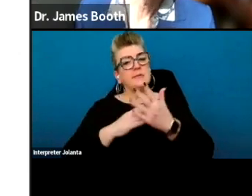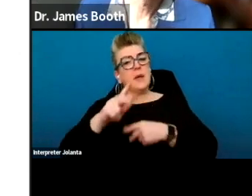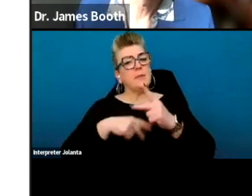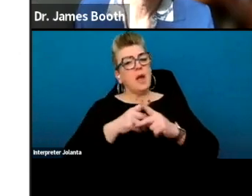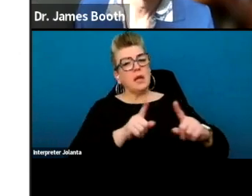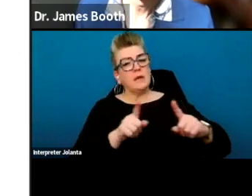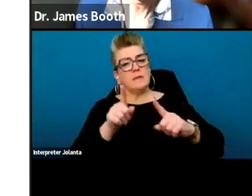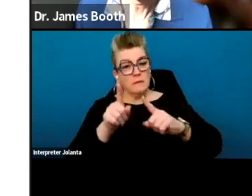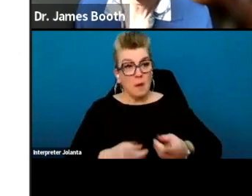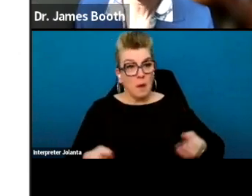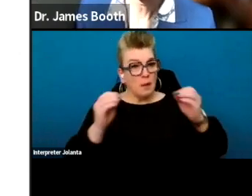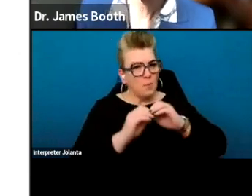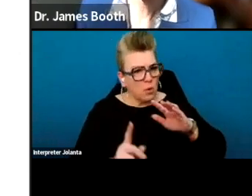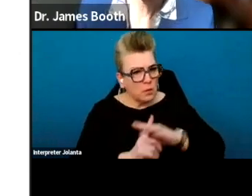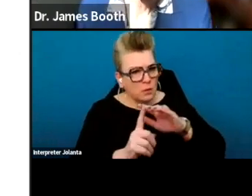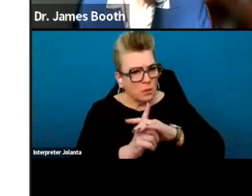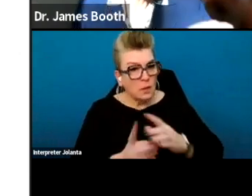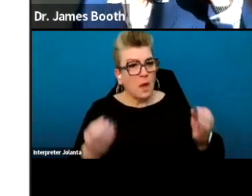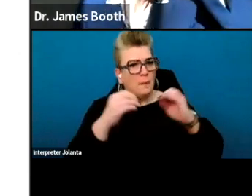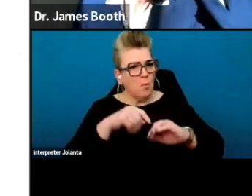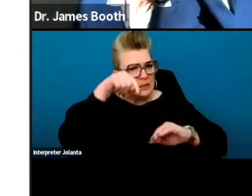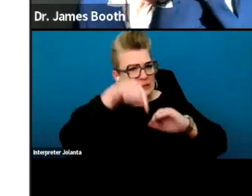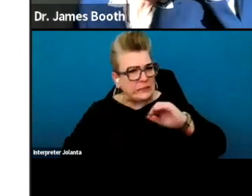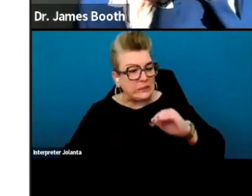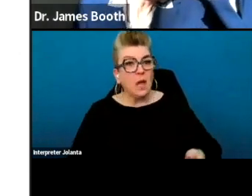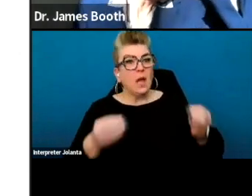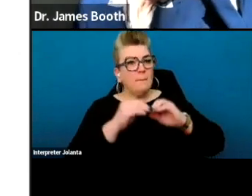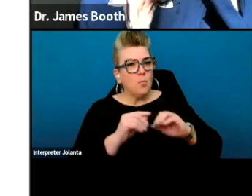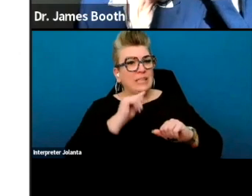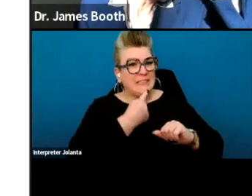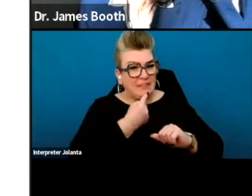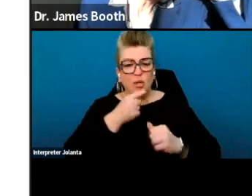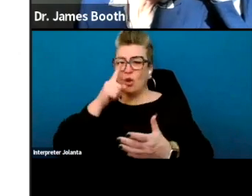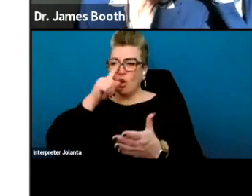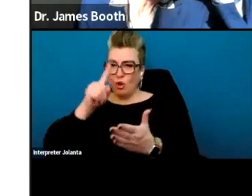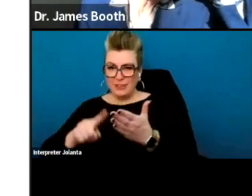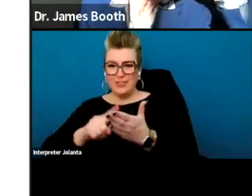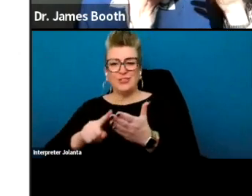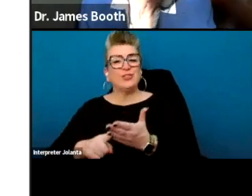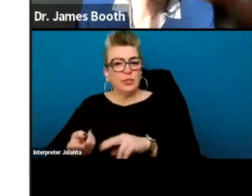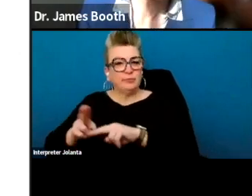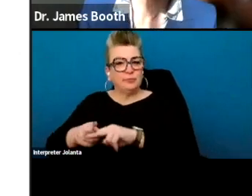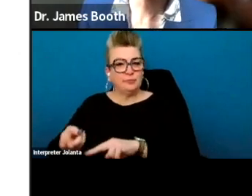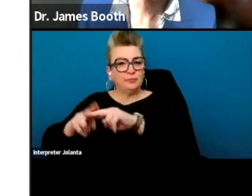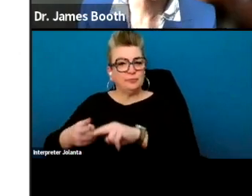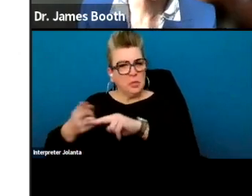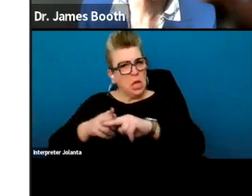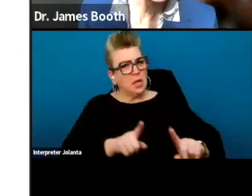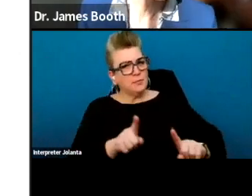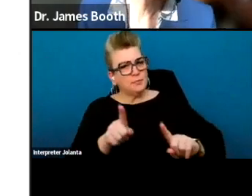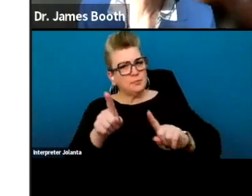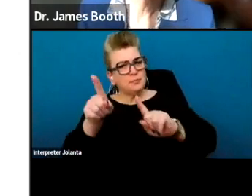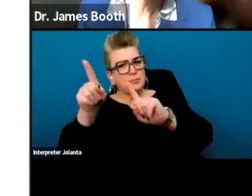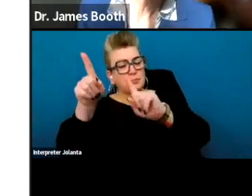severity increases, the number of studies on that neurodevelopmental condition increases.